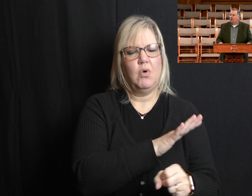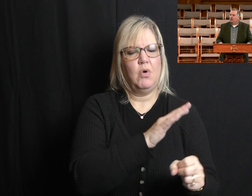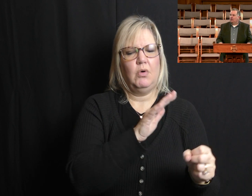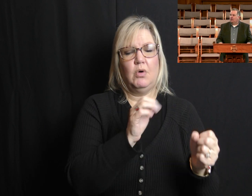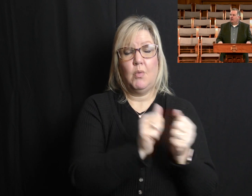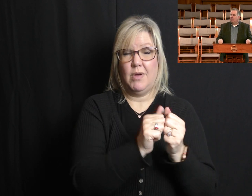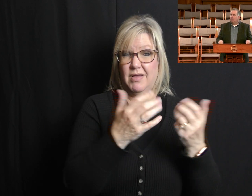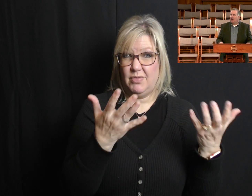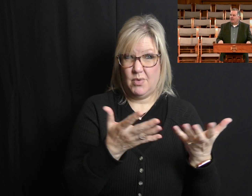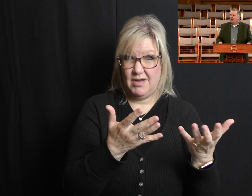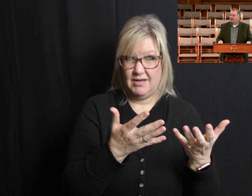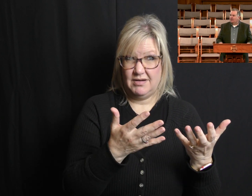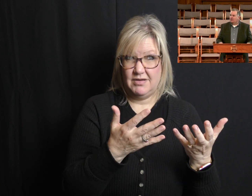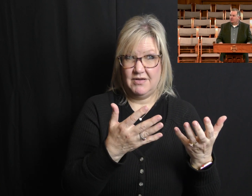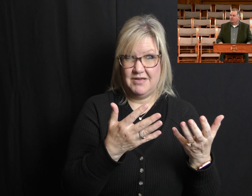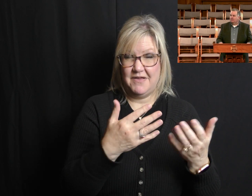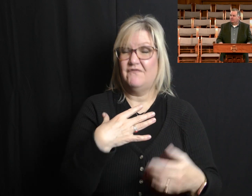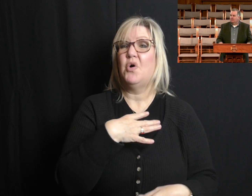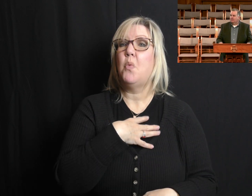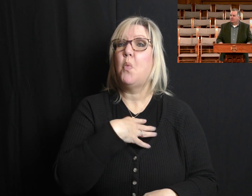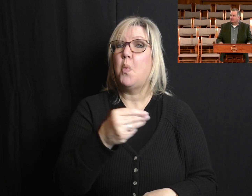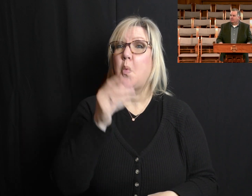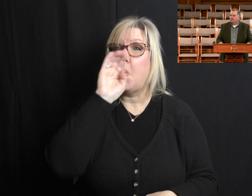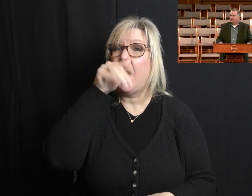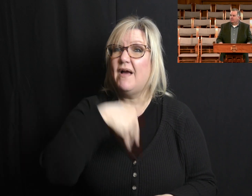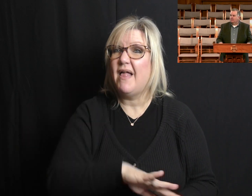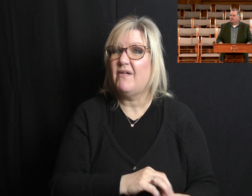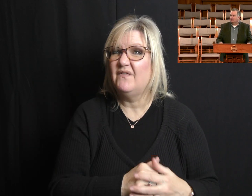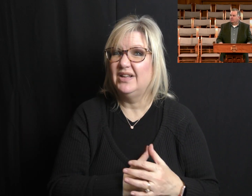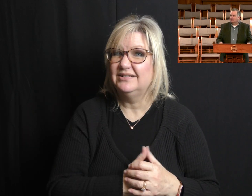full of white elephants.